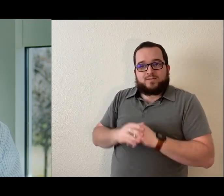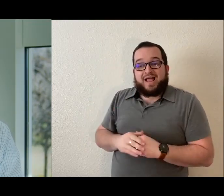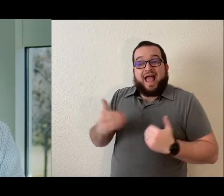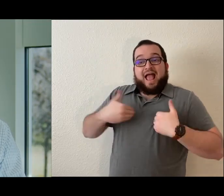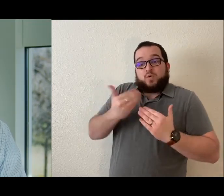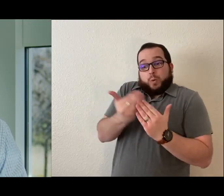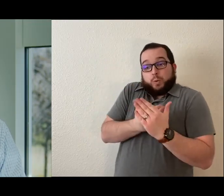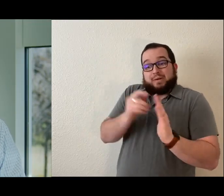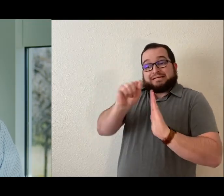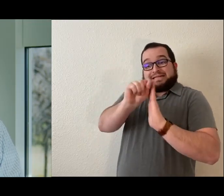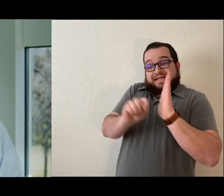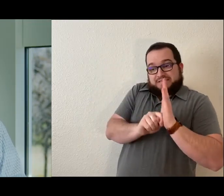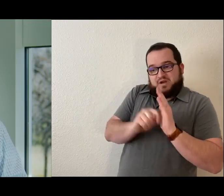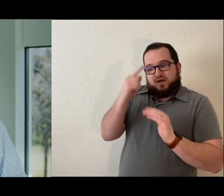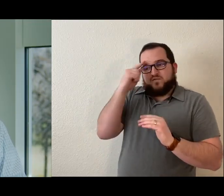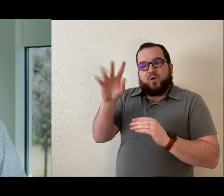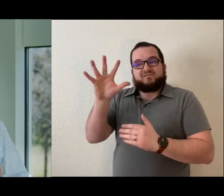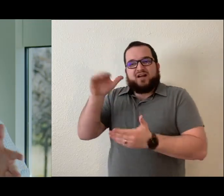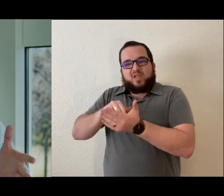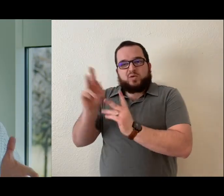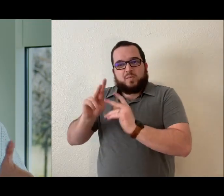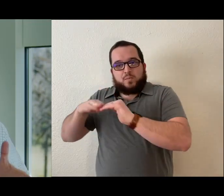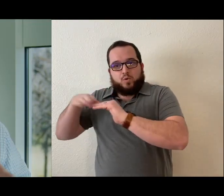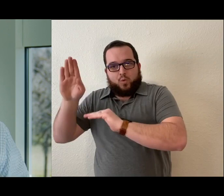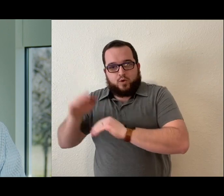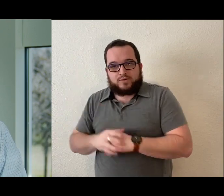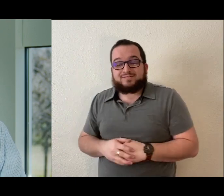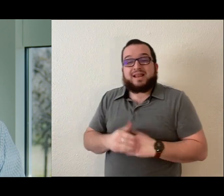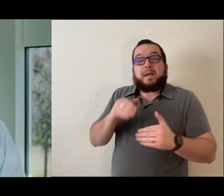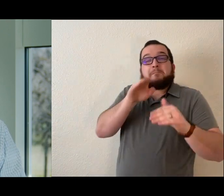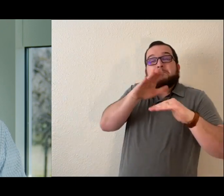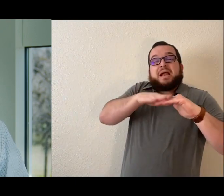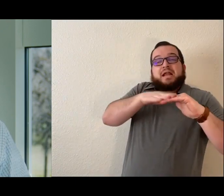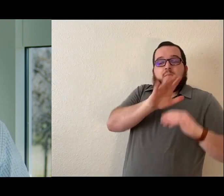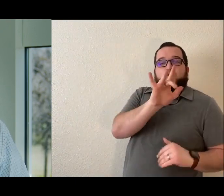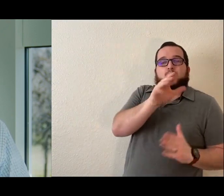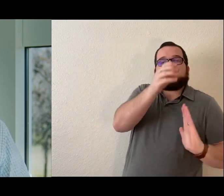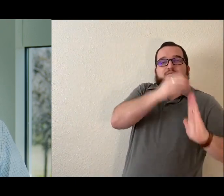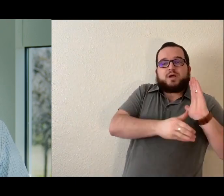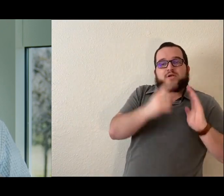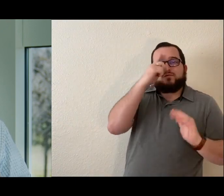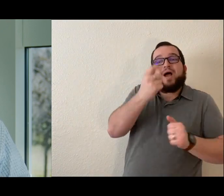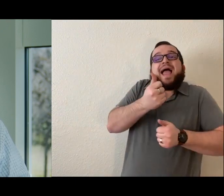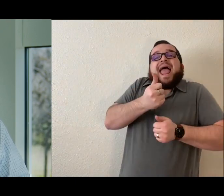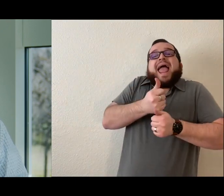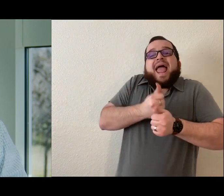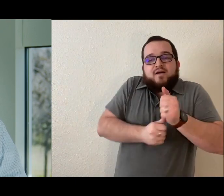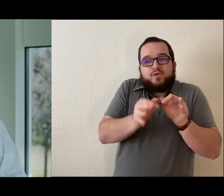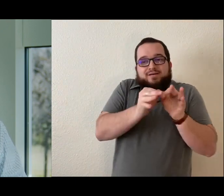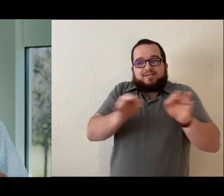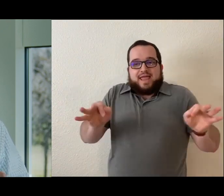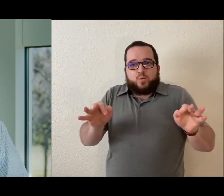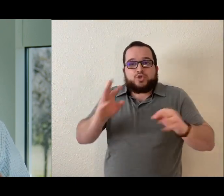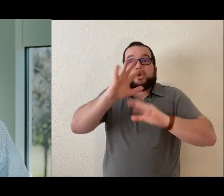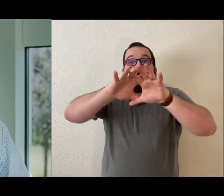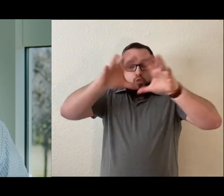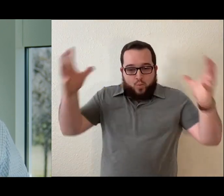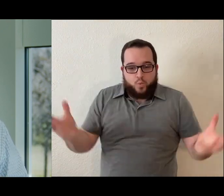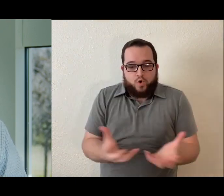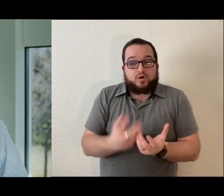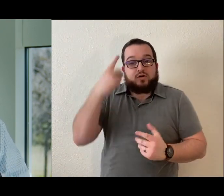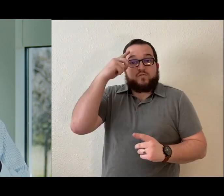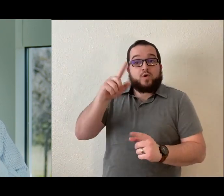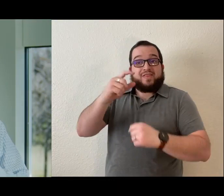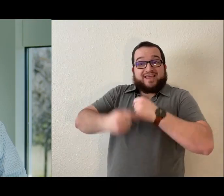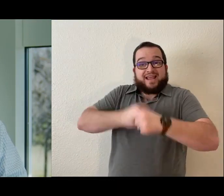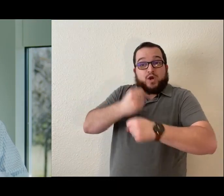New Testament in every language larger than 5,000 people, and 25 chapters made available for every language needing